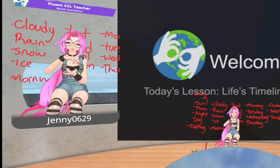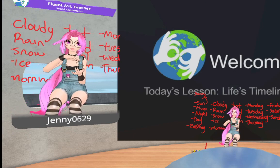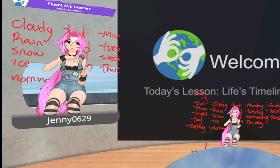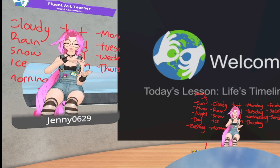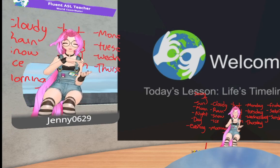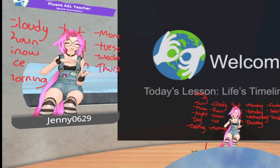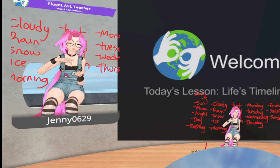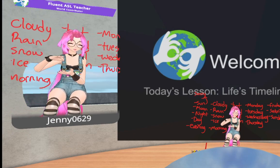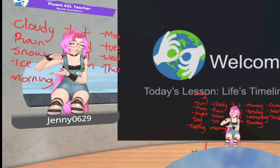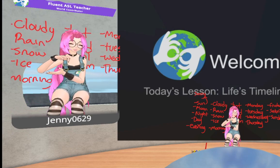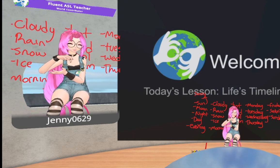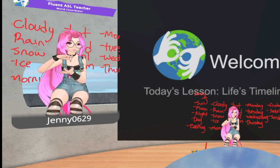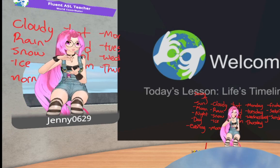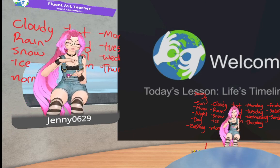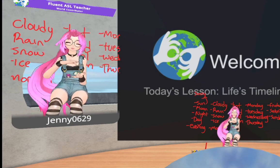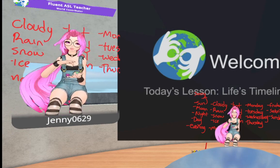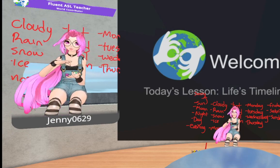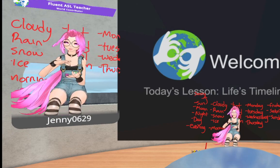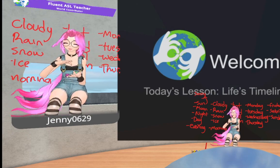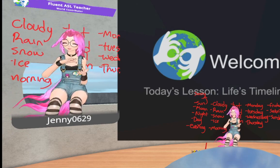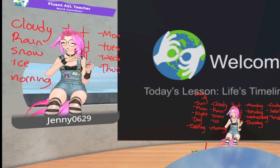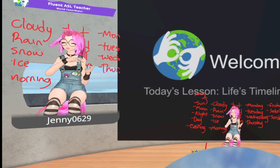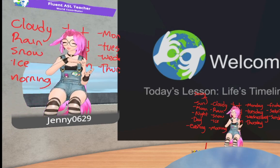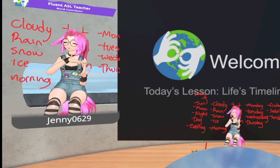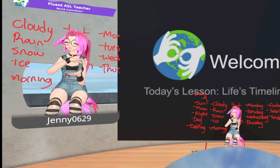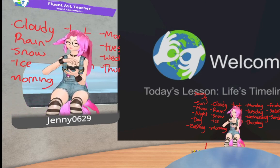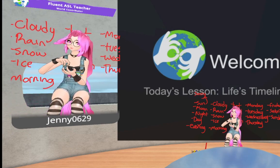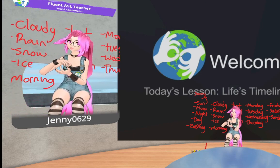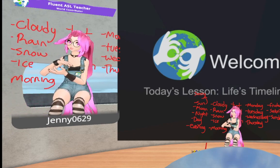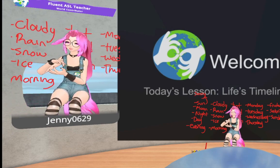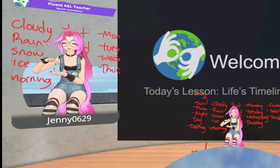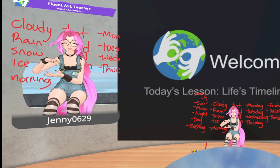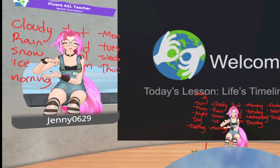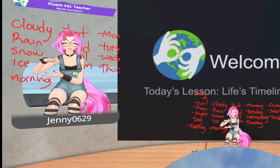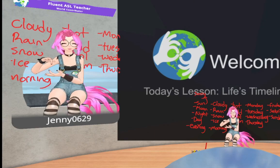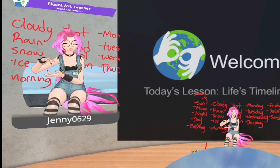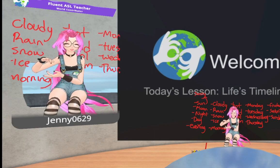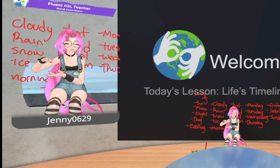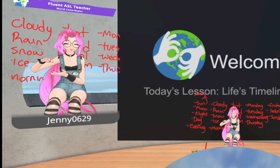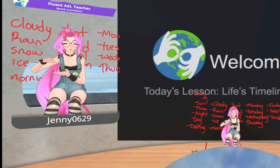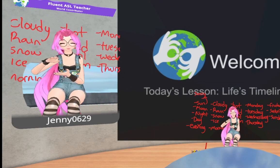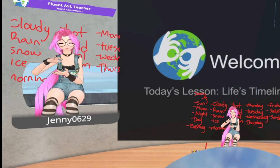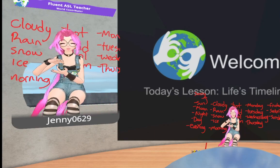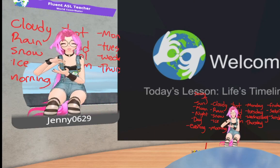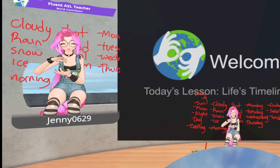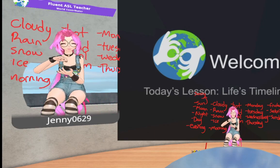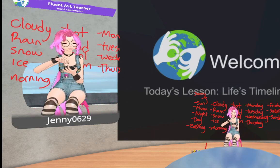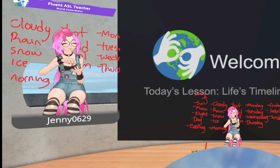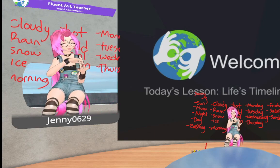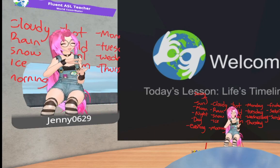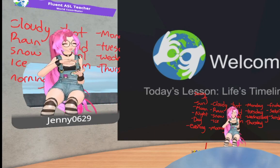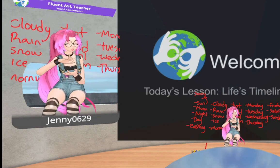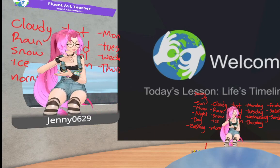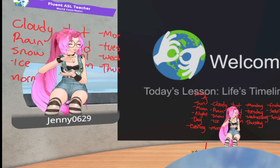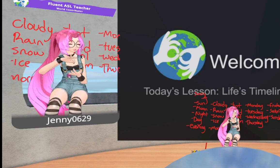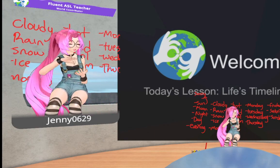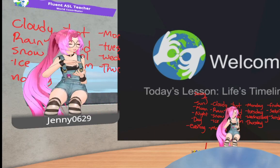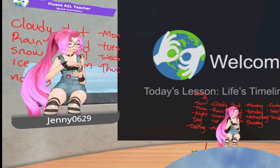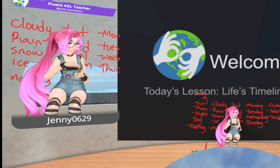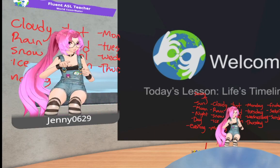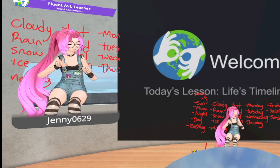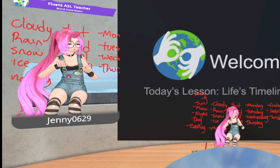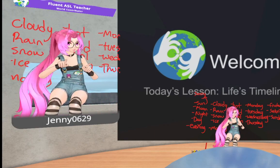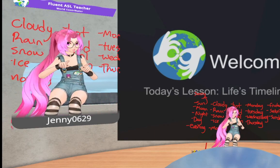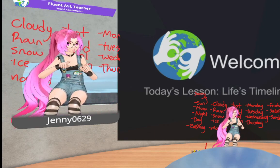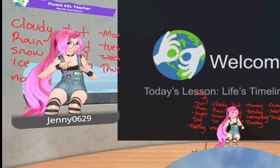I usually go to the left. Yes. Well, because I'm right-handed. I guess if you're left-handed, you could, yeah, go to the right if you're left-handed. So clouds like this. This